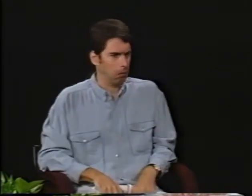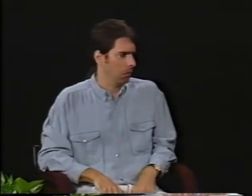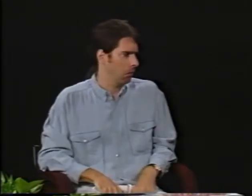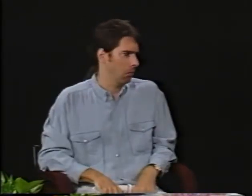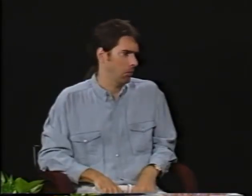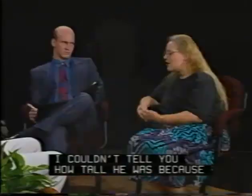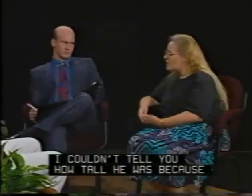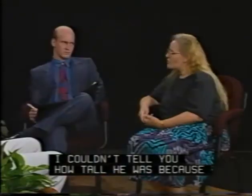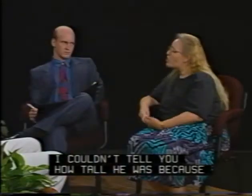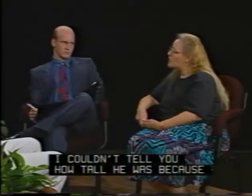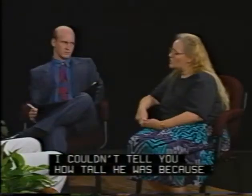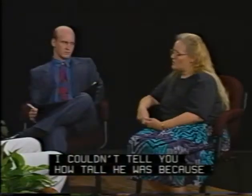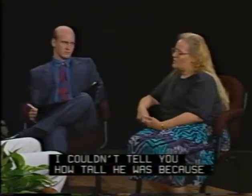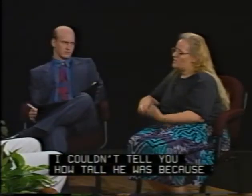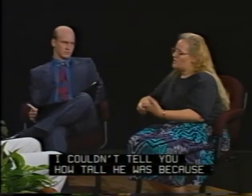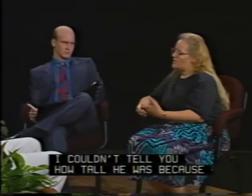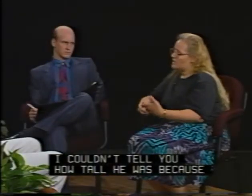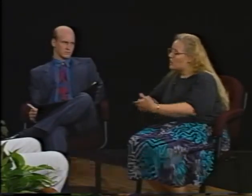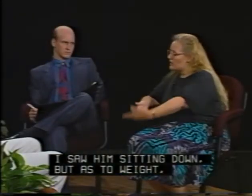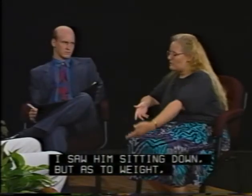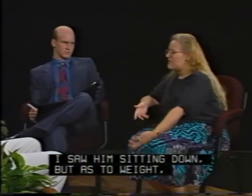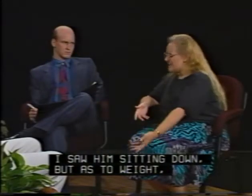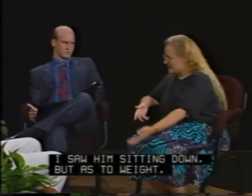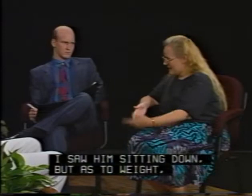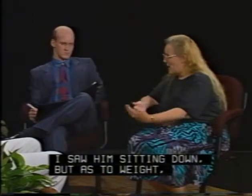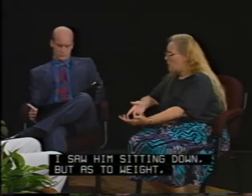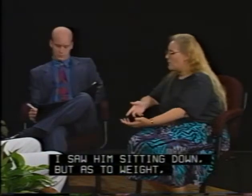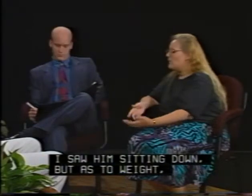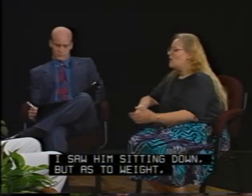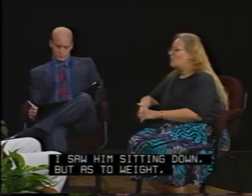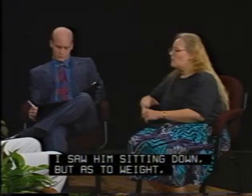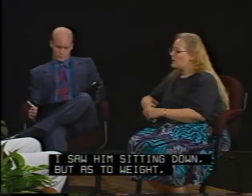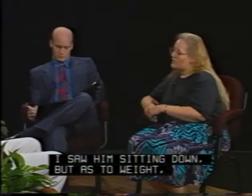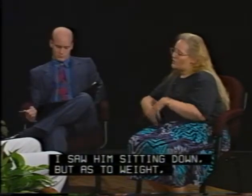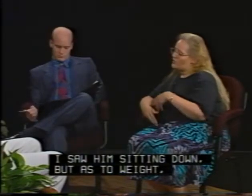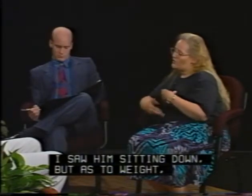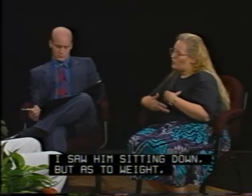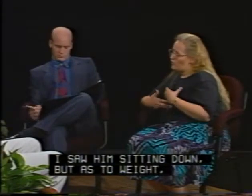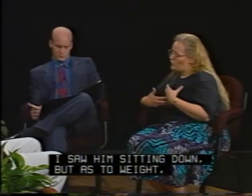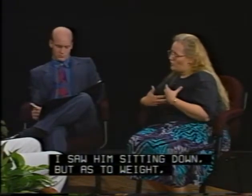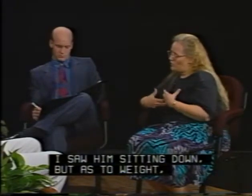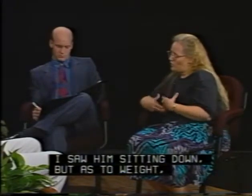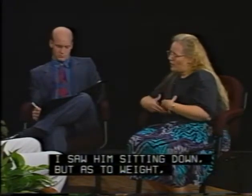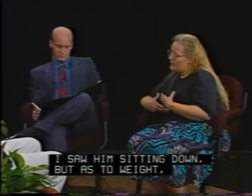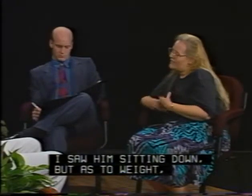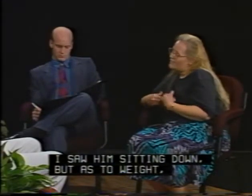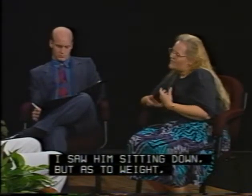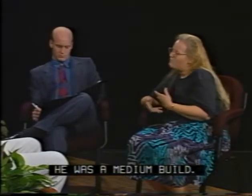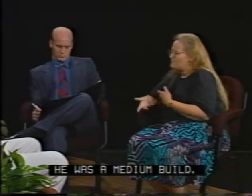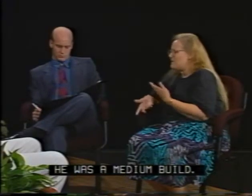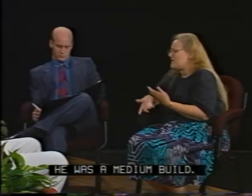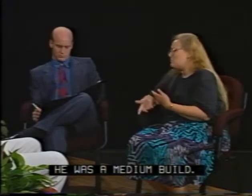I couldn't tell you how tall he was because I saw him sitting down, but as to weight, he was a medium